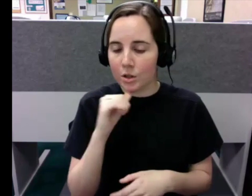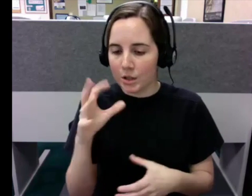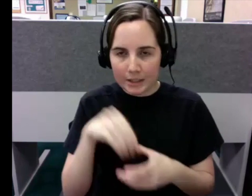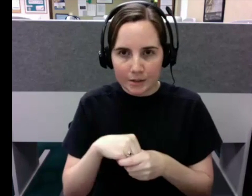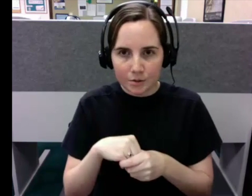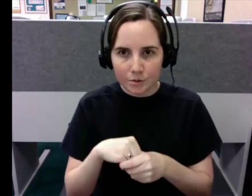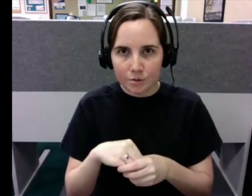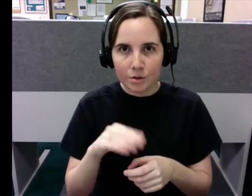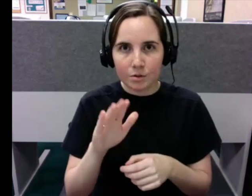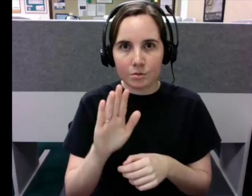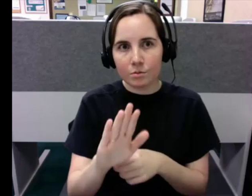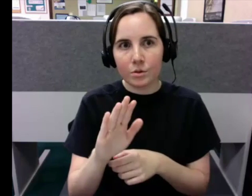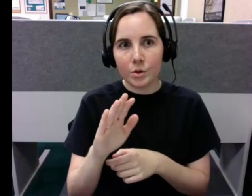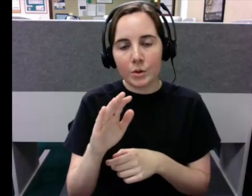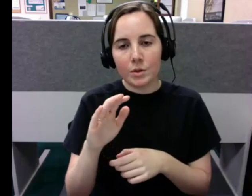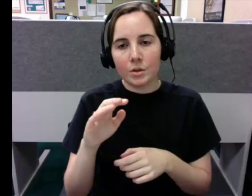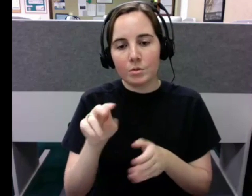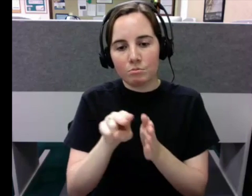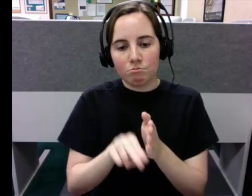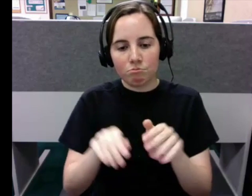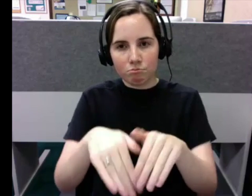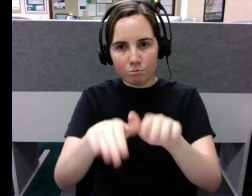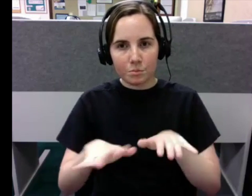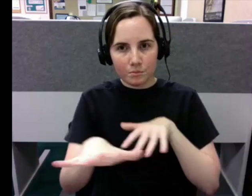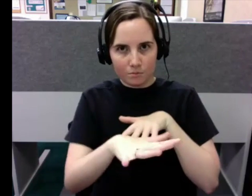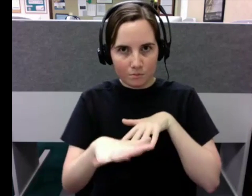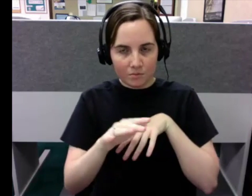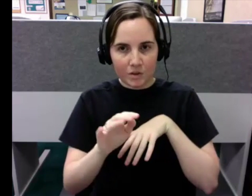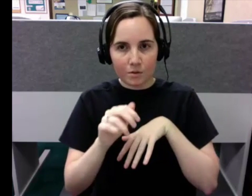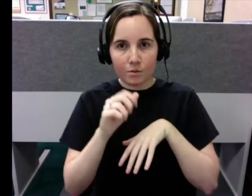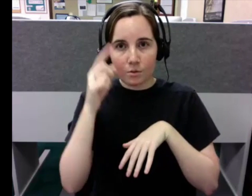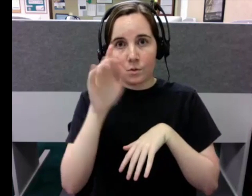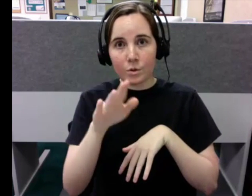burial plots for you and members of your immediate family, and